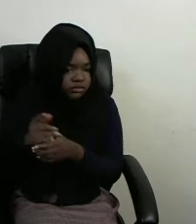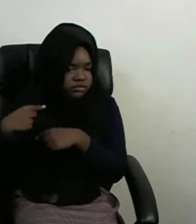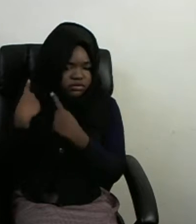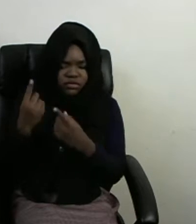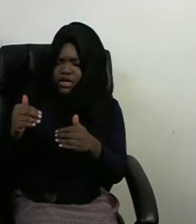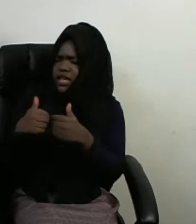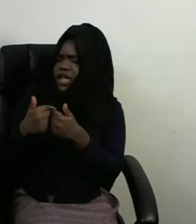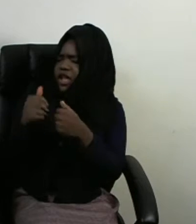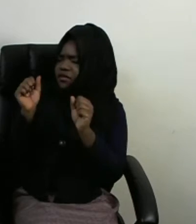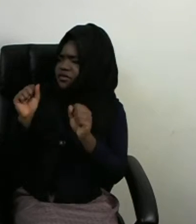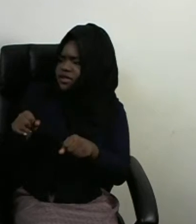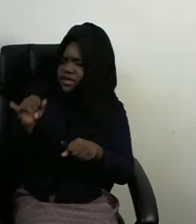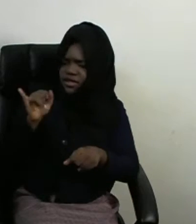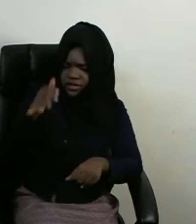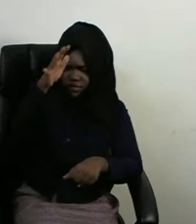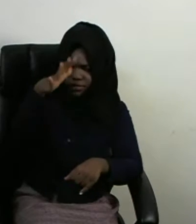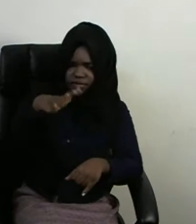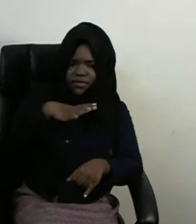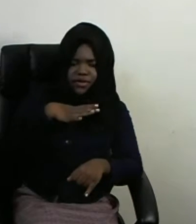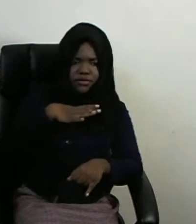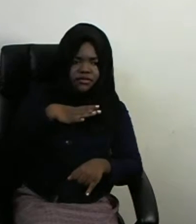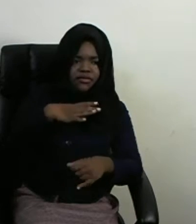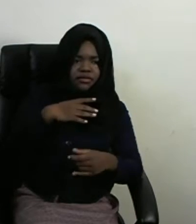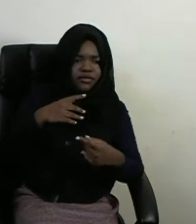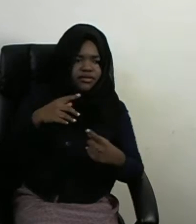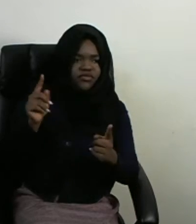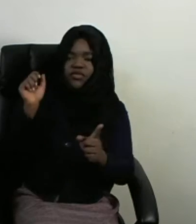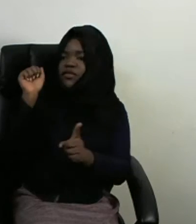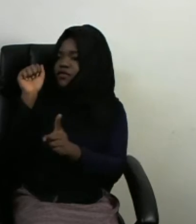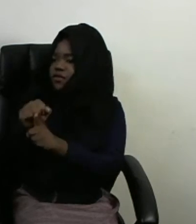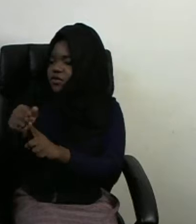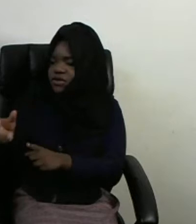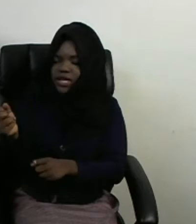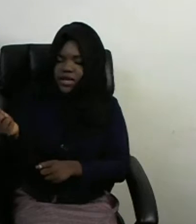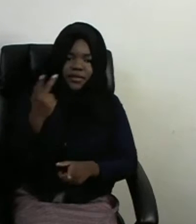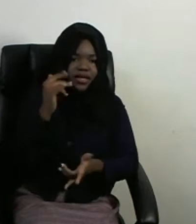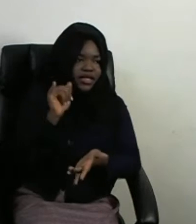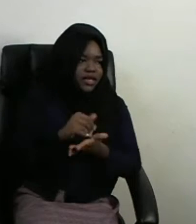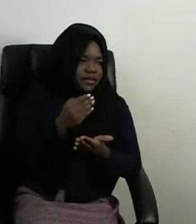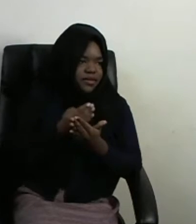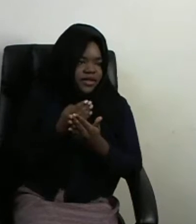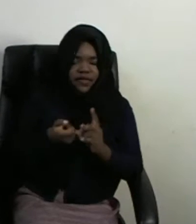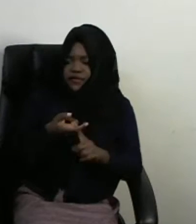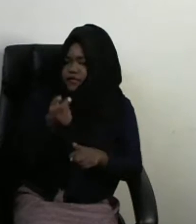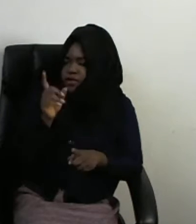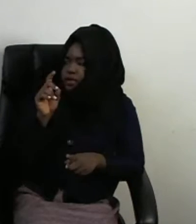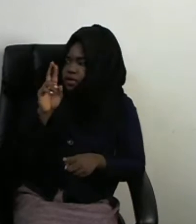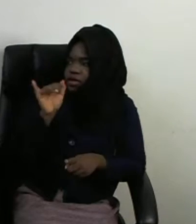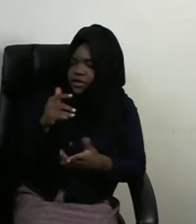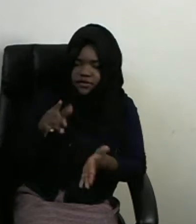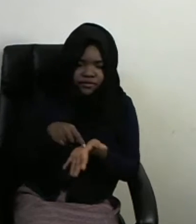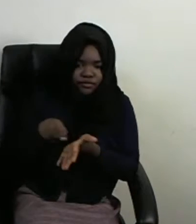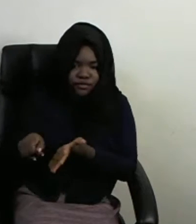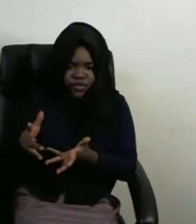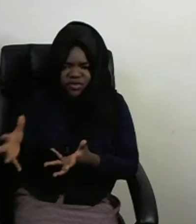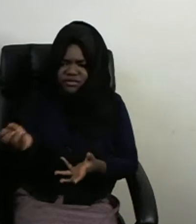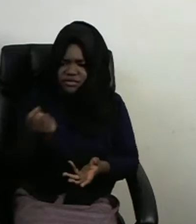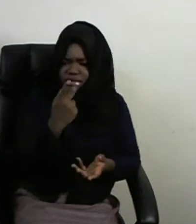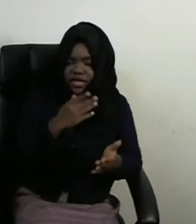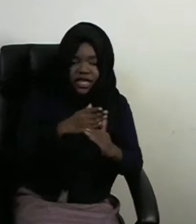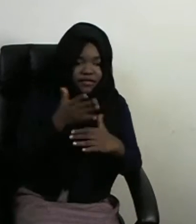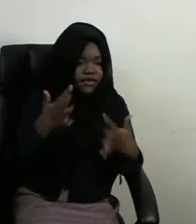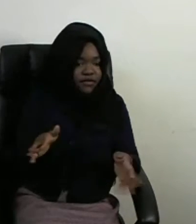how could he do anything or any trick to take back the dower he has paid her after